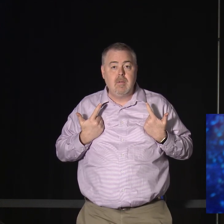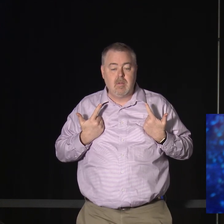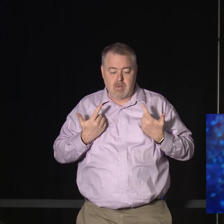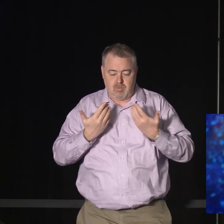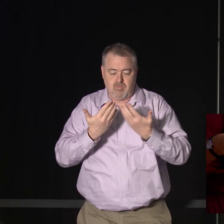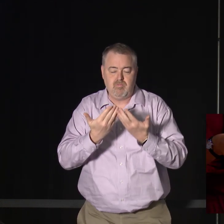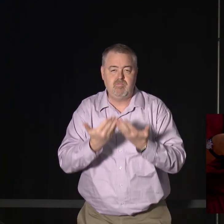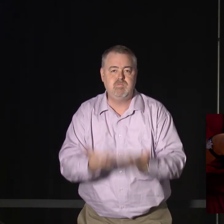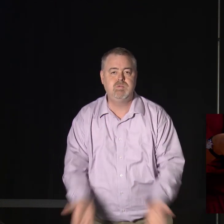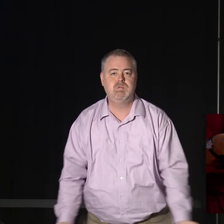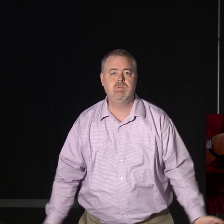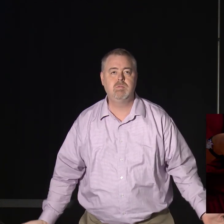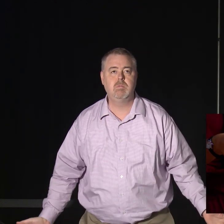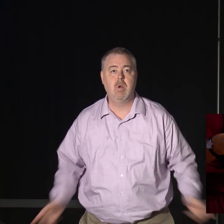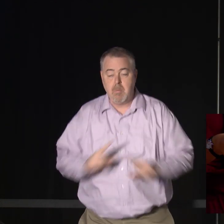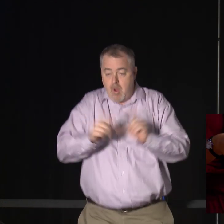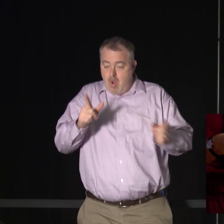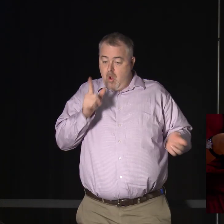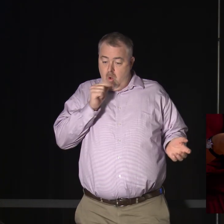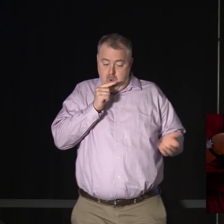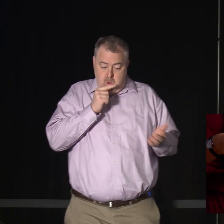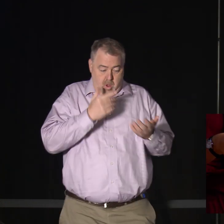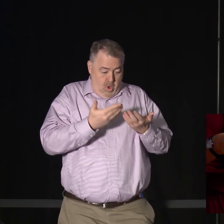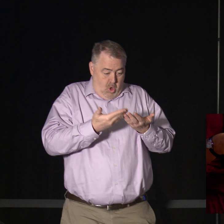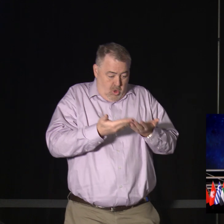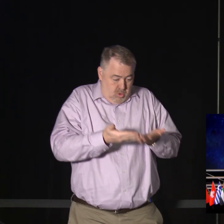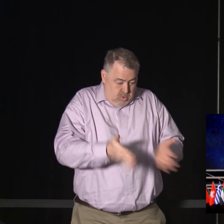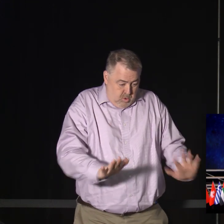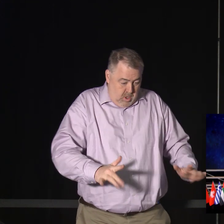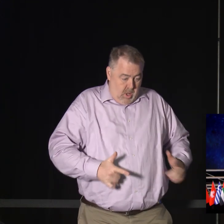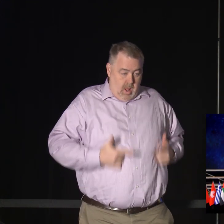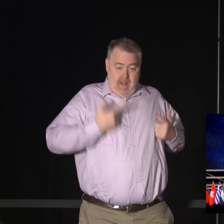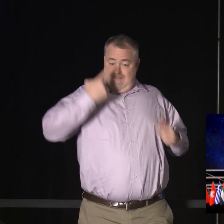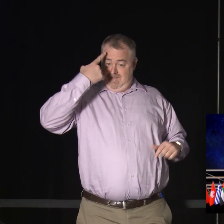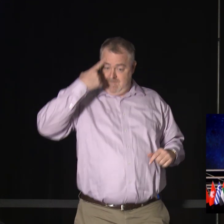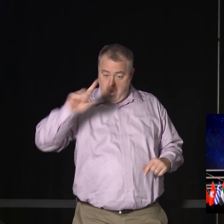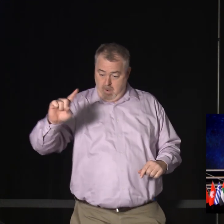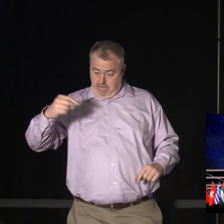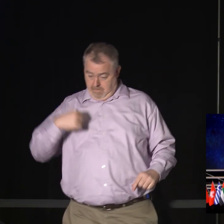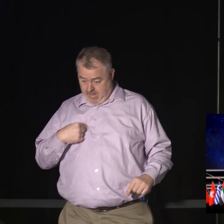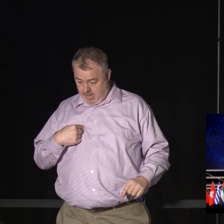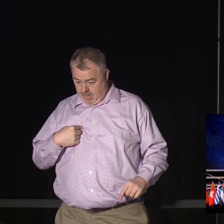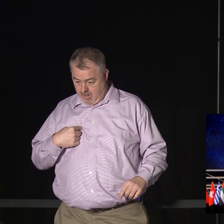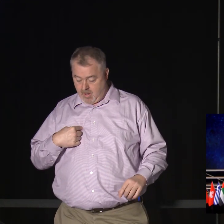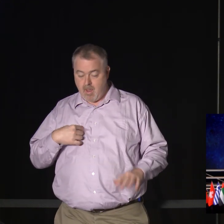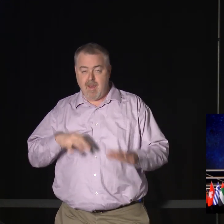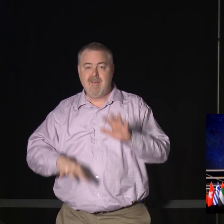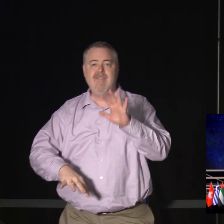and whosoever will lose his life for my sake shall find it.